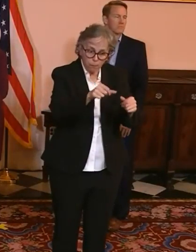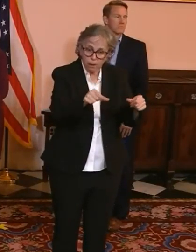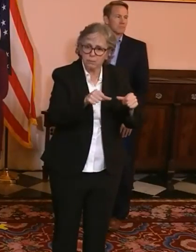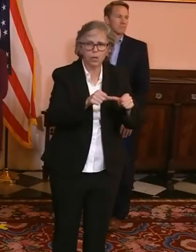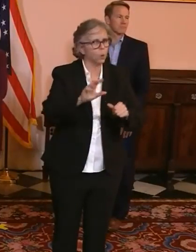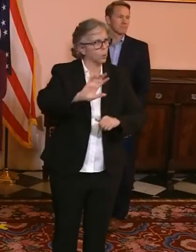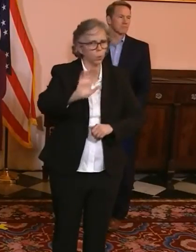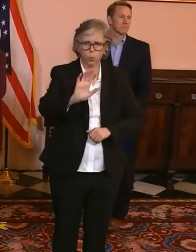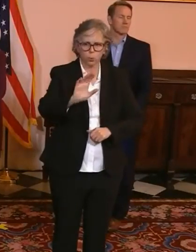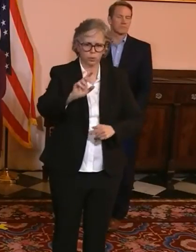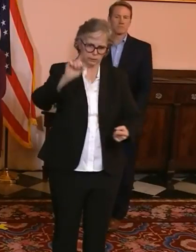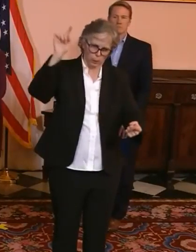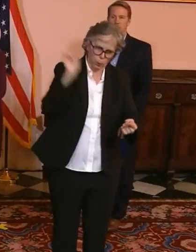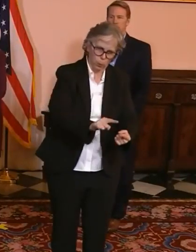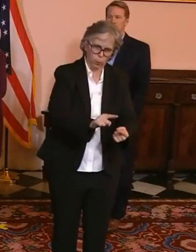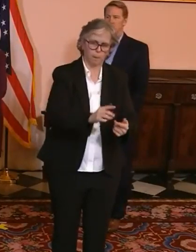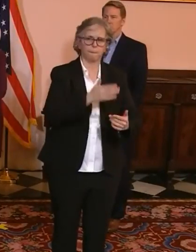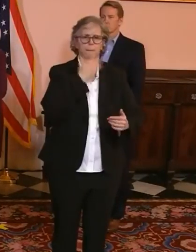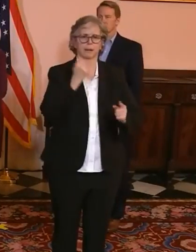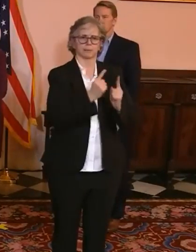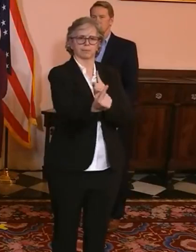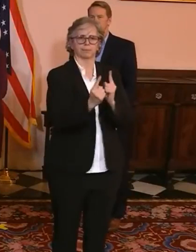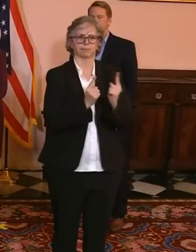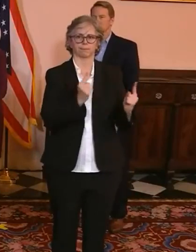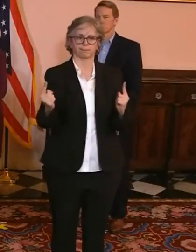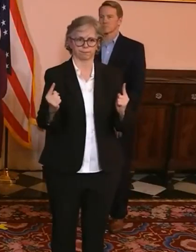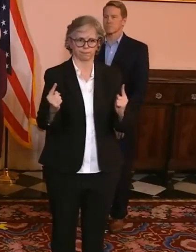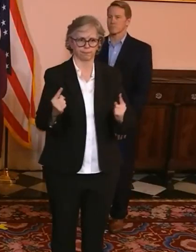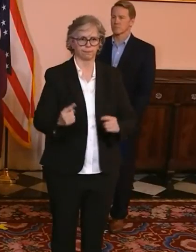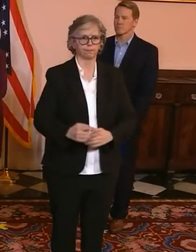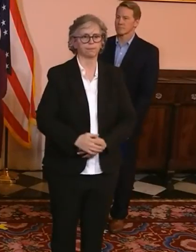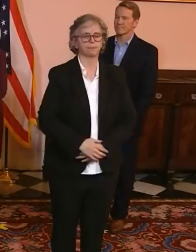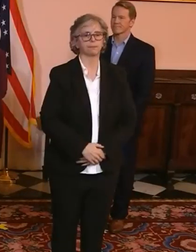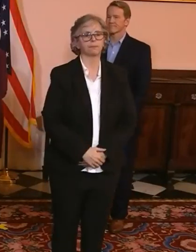Let me now speak to every business in the state of Ohio.